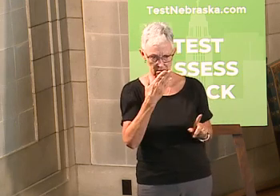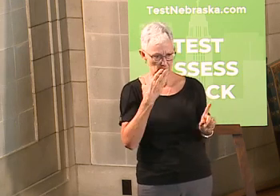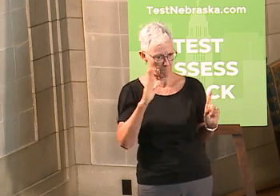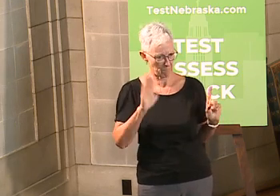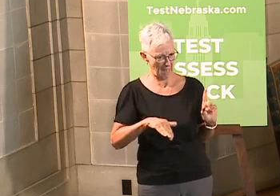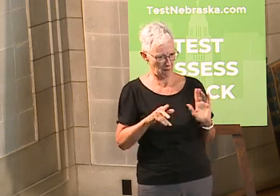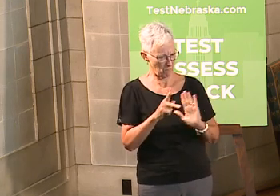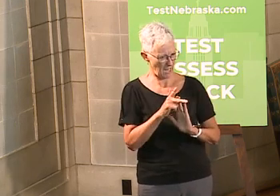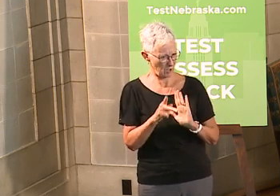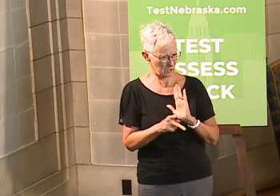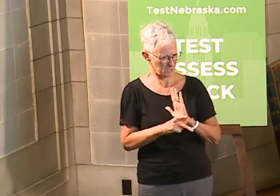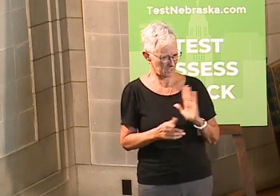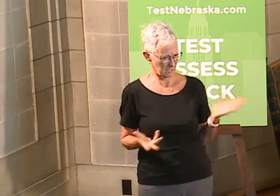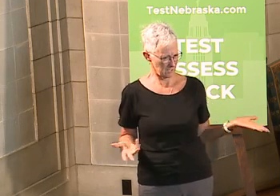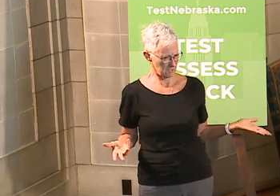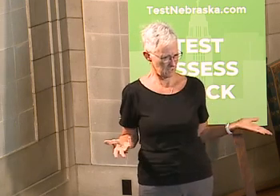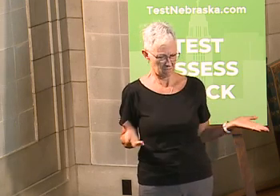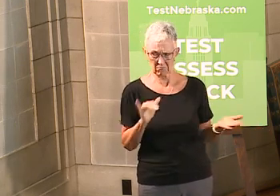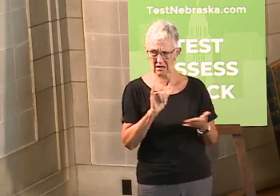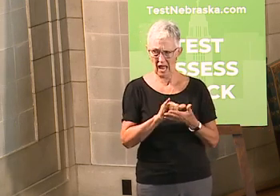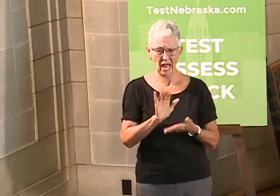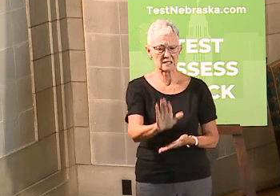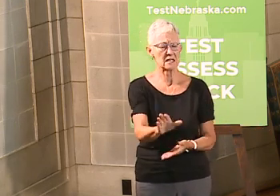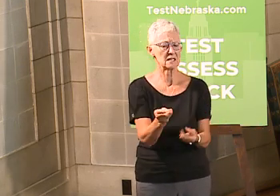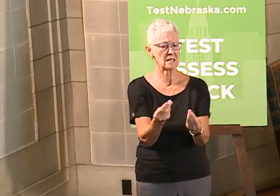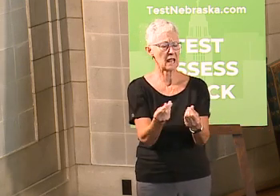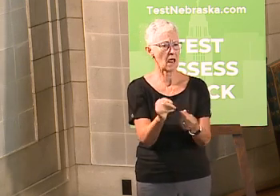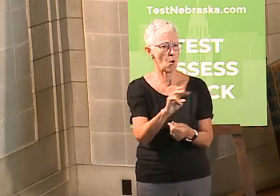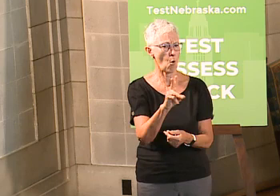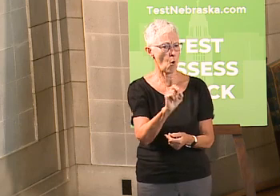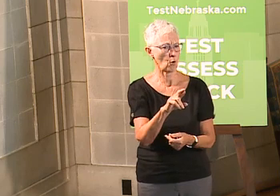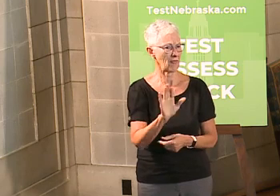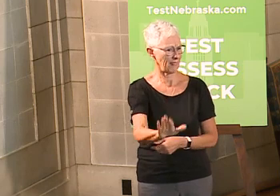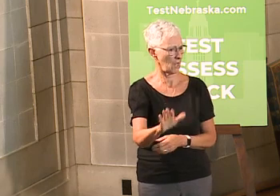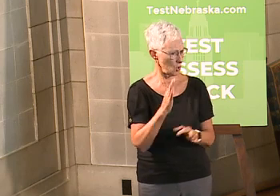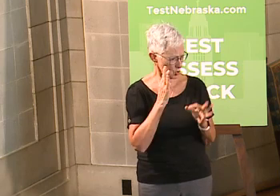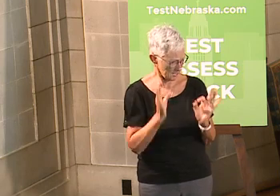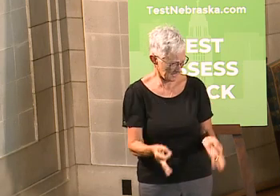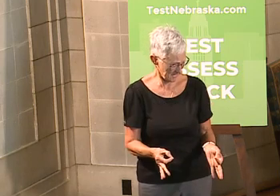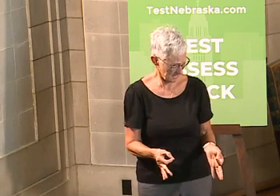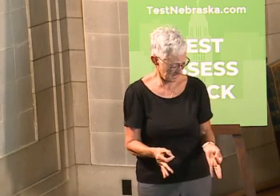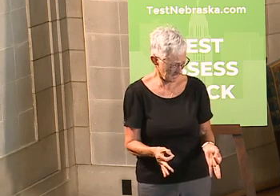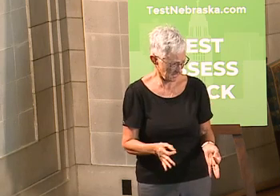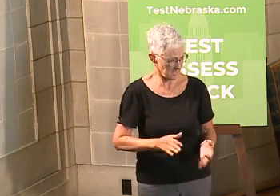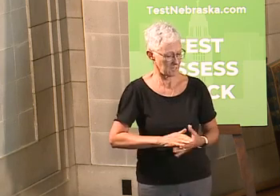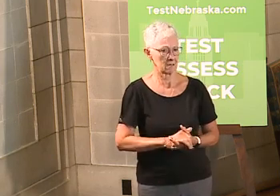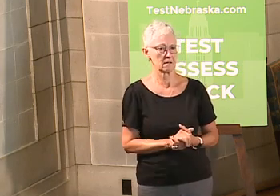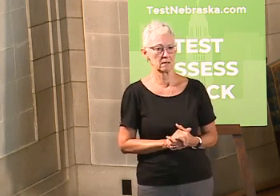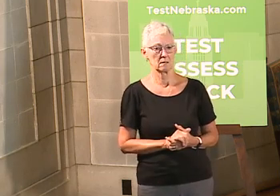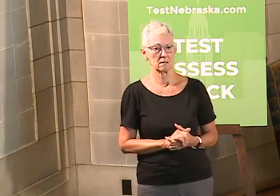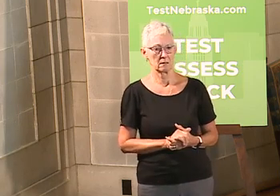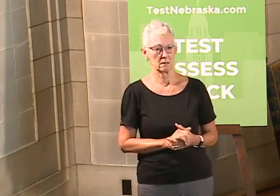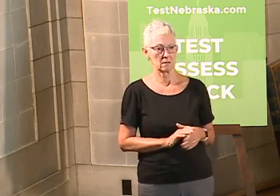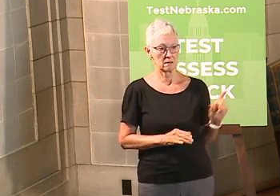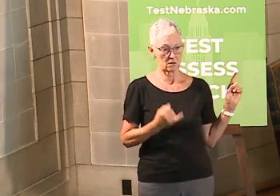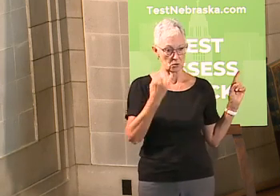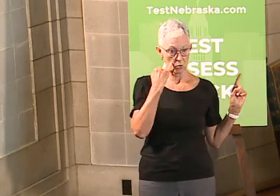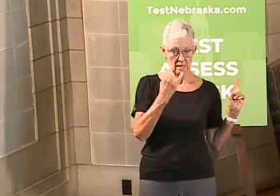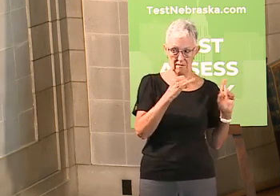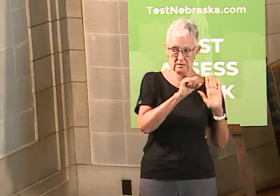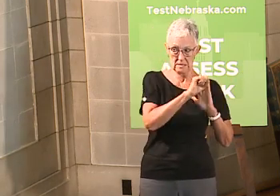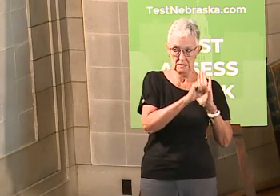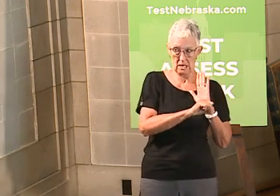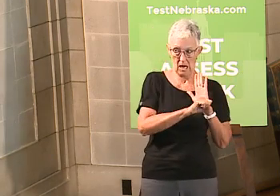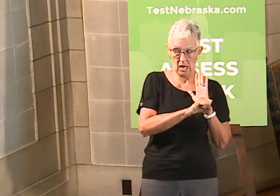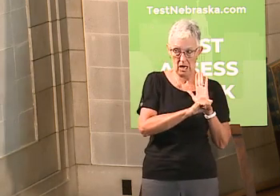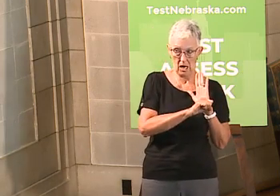How would a policy owner, policy director, or policy person? So if, again, it would be whether or not the state was actually going